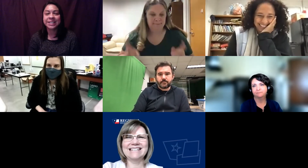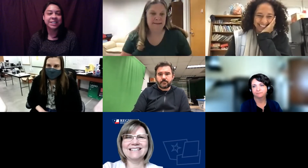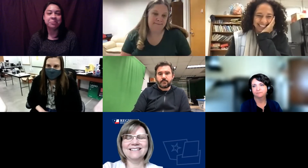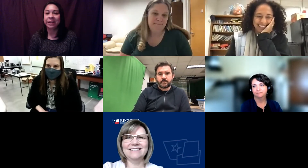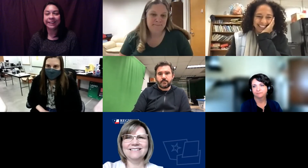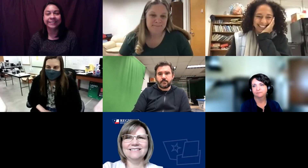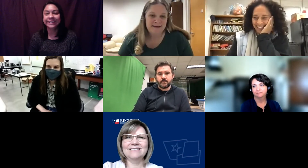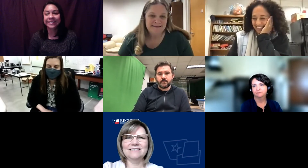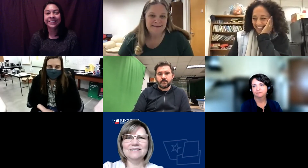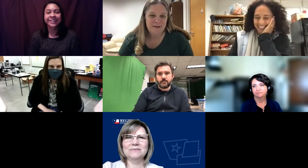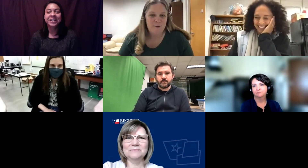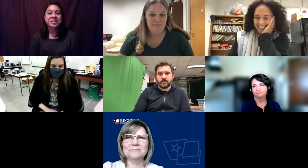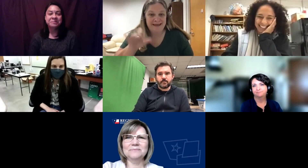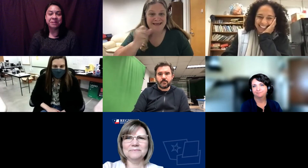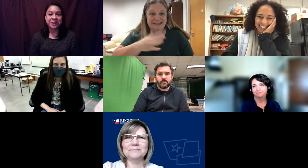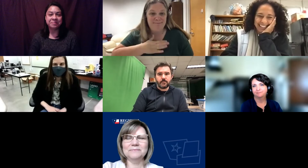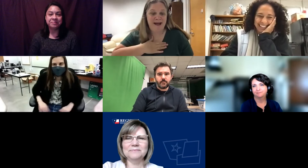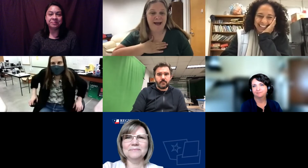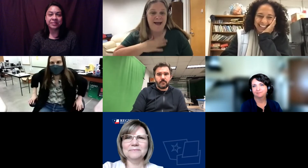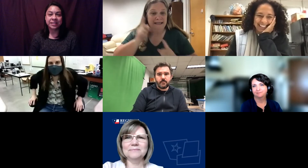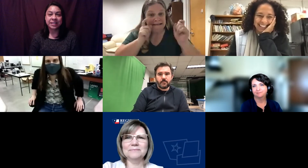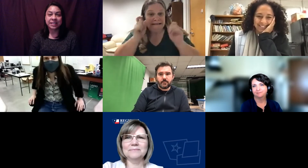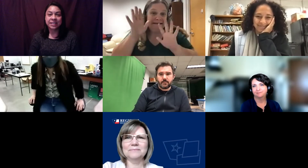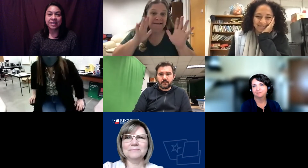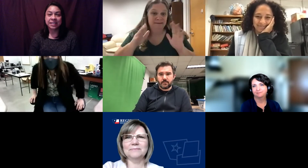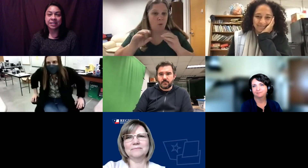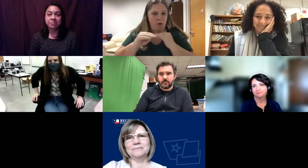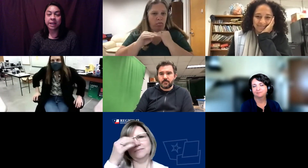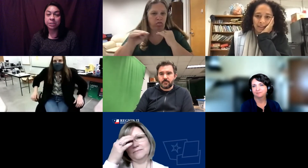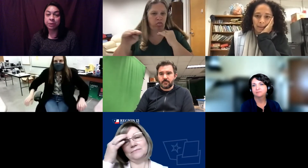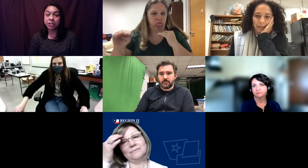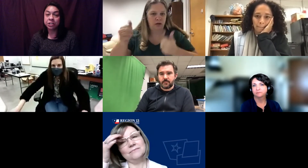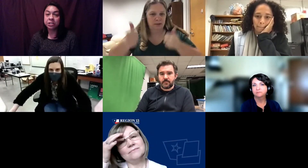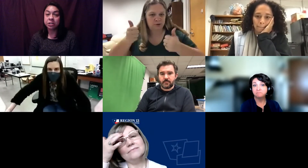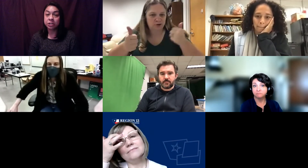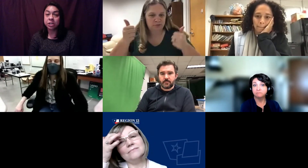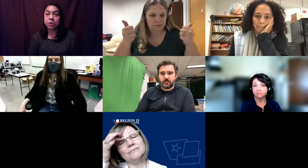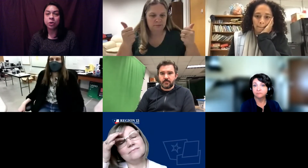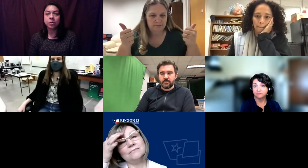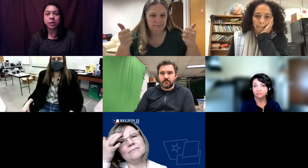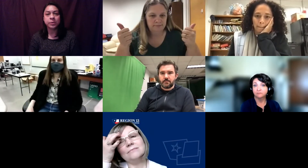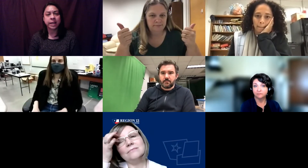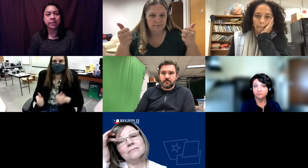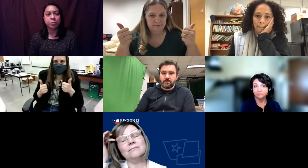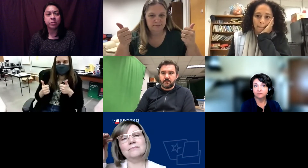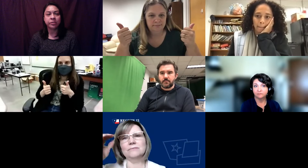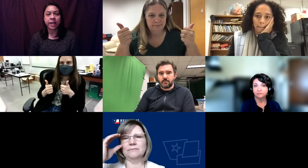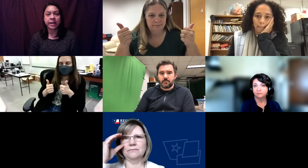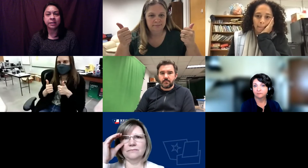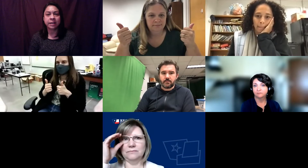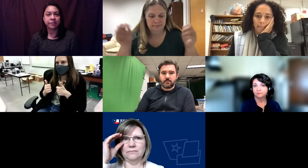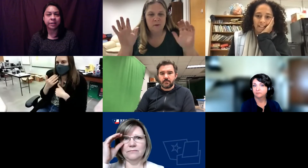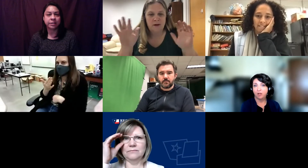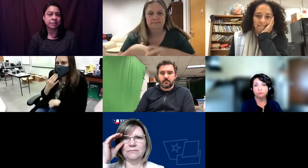recorded. Same idea. But my expressions good, or was I having more of a